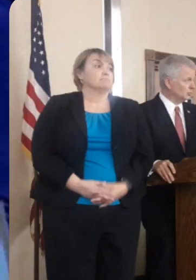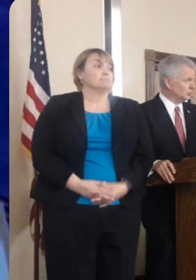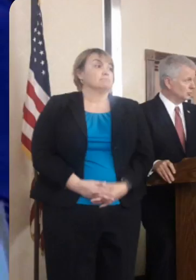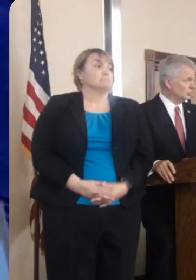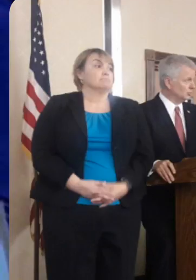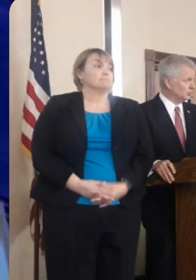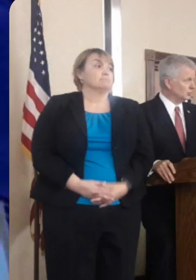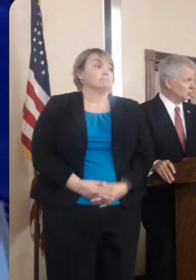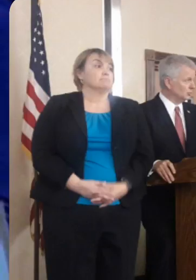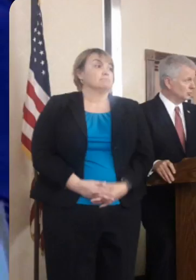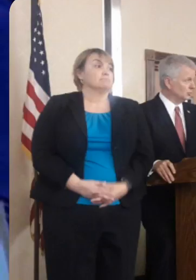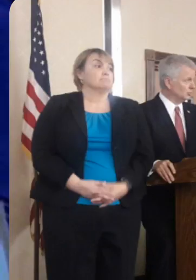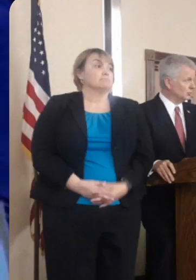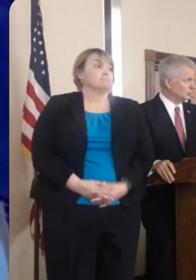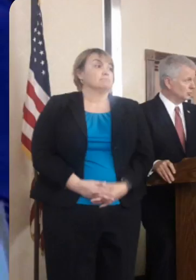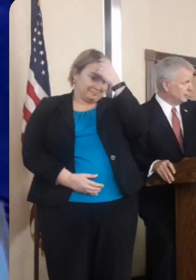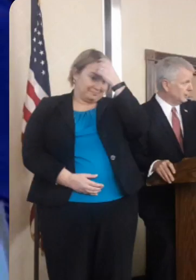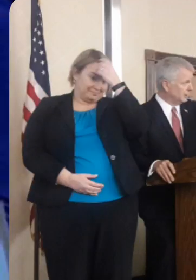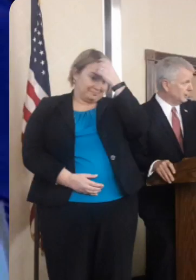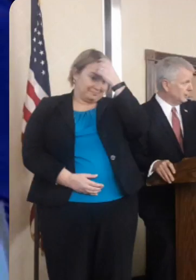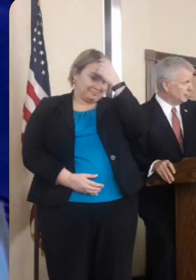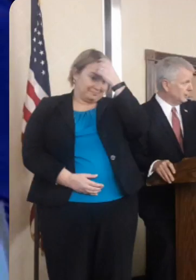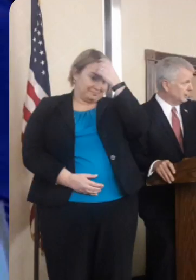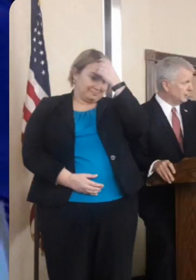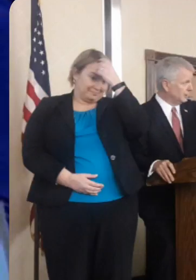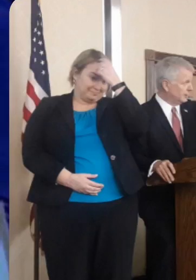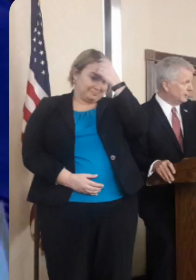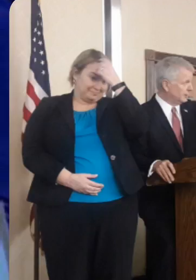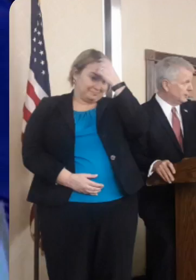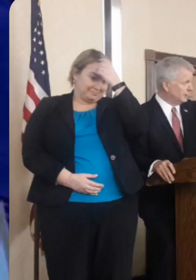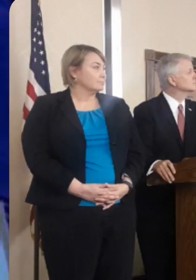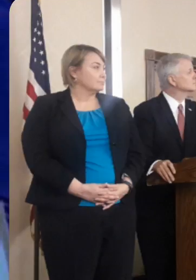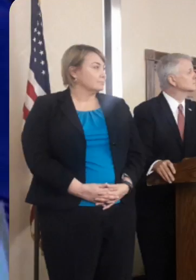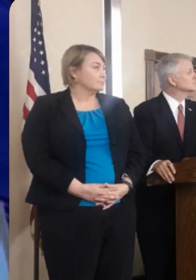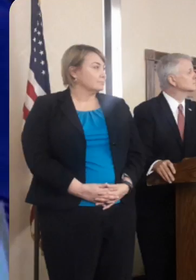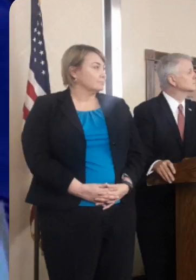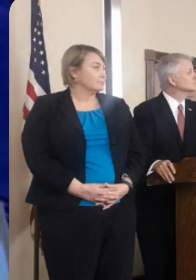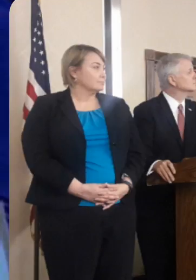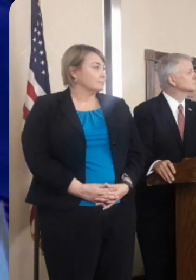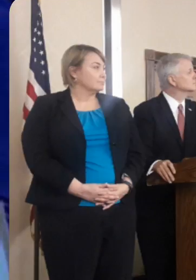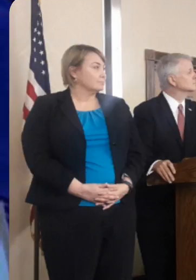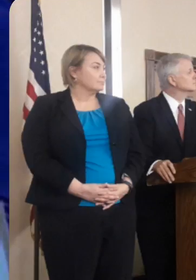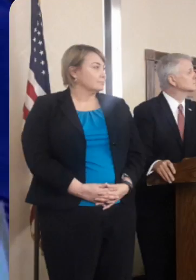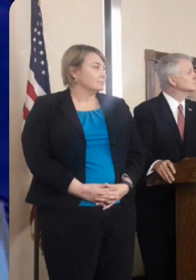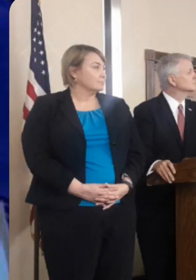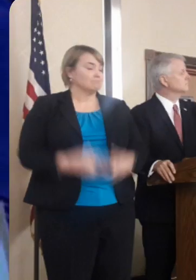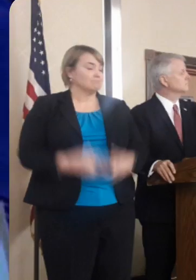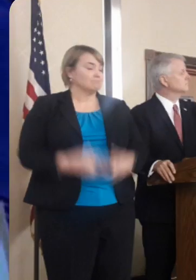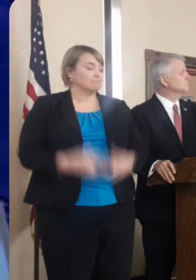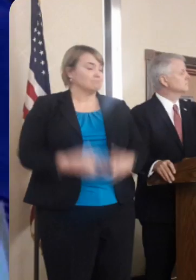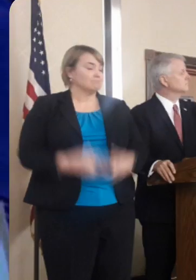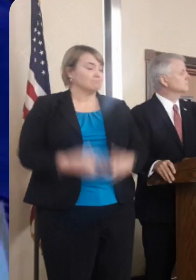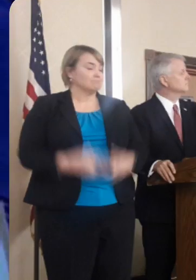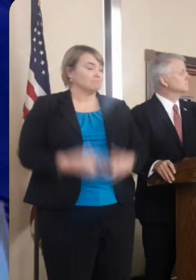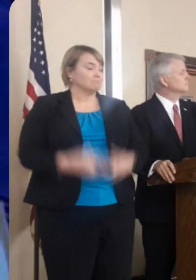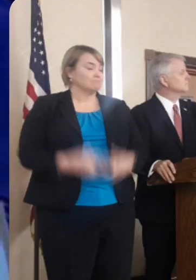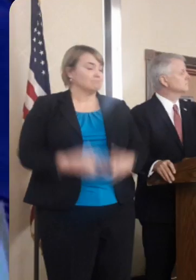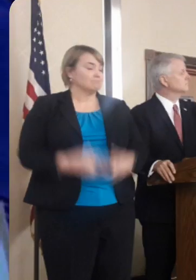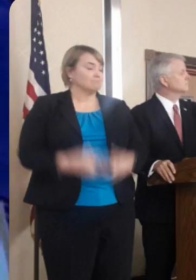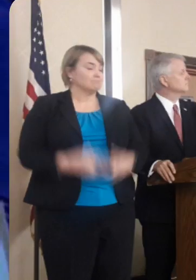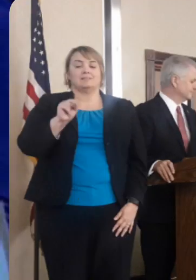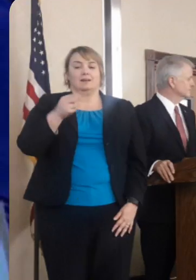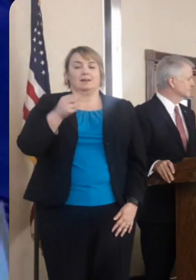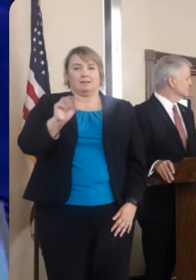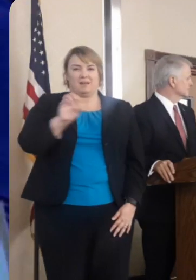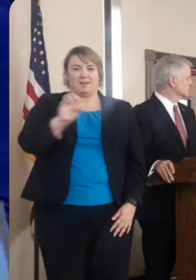Rules Committee. Would Mr. Ramsey's, marked up on SD 29. Thank you. Would